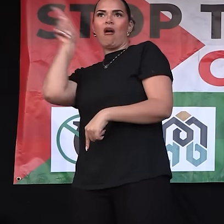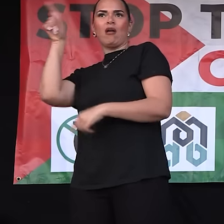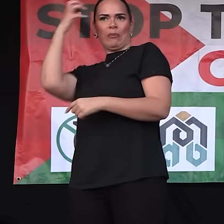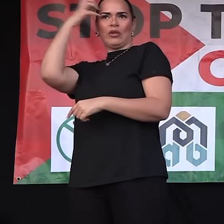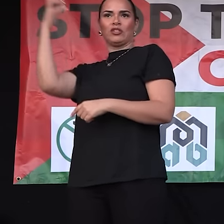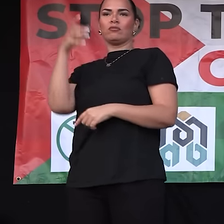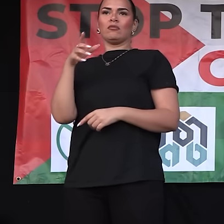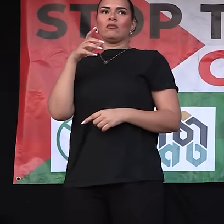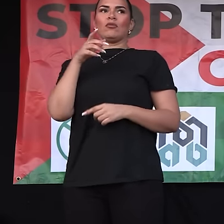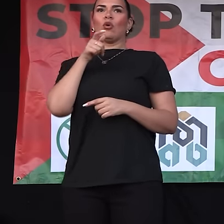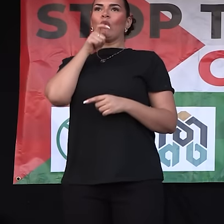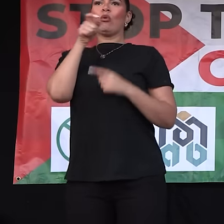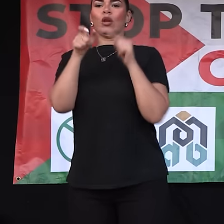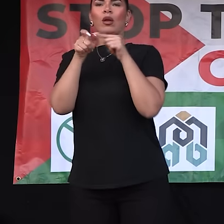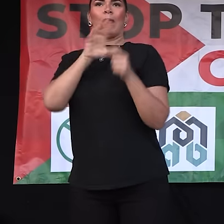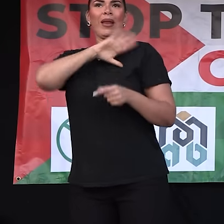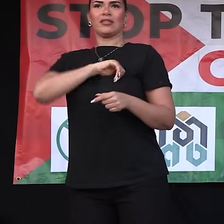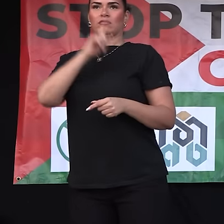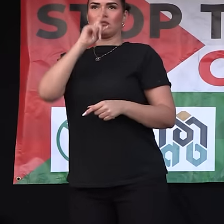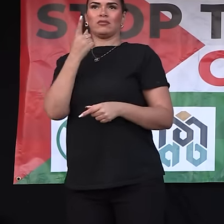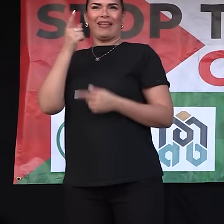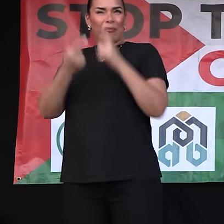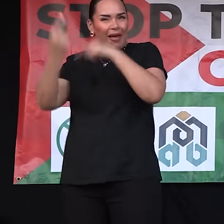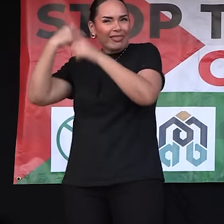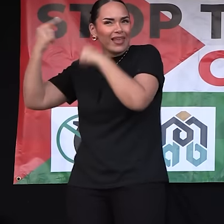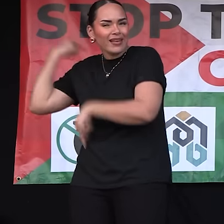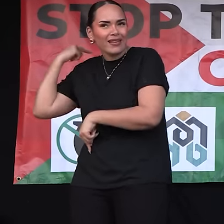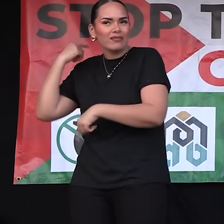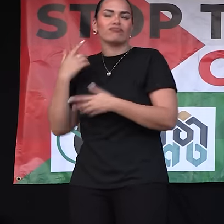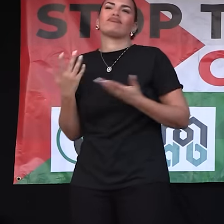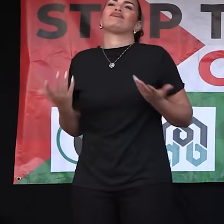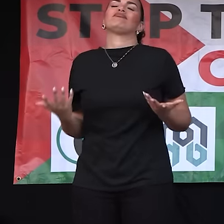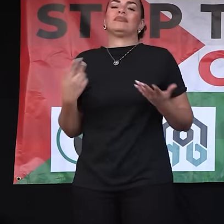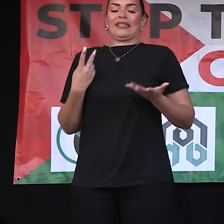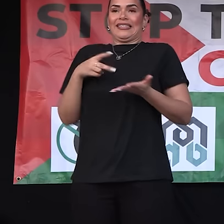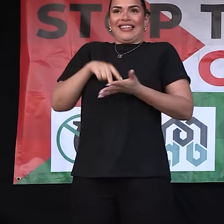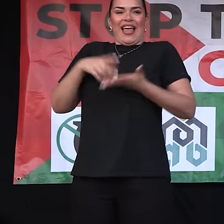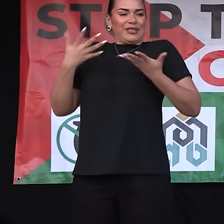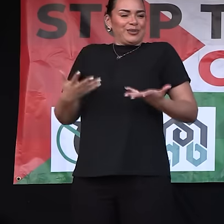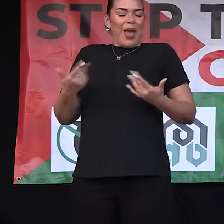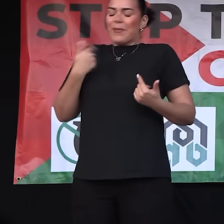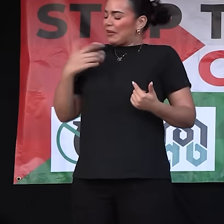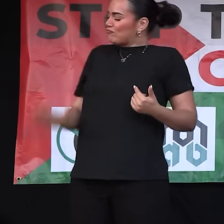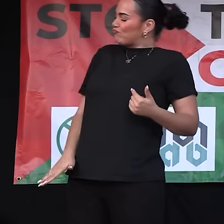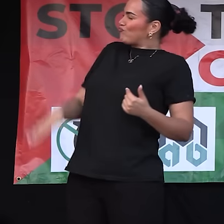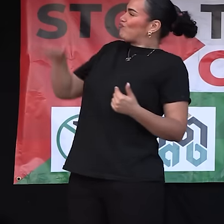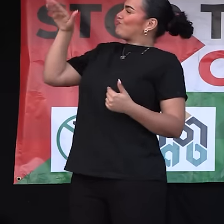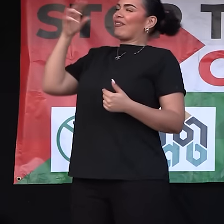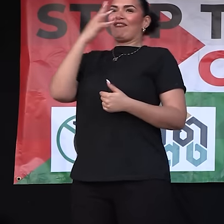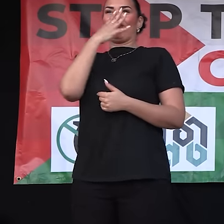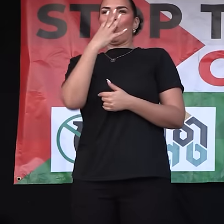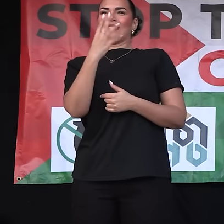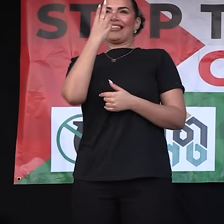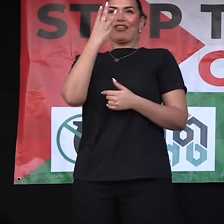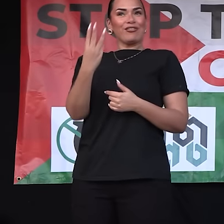controversy. And now here I stand, that child grown up into a